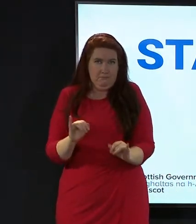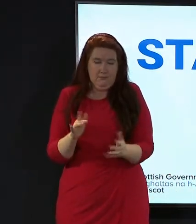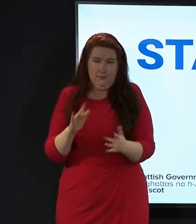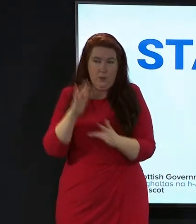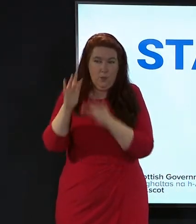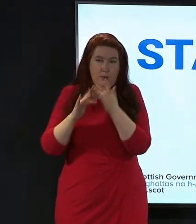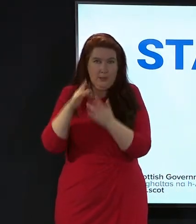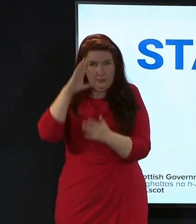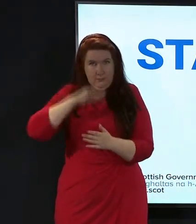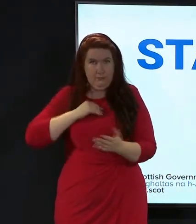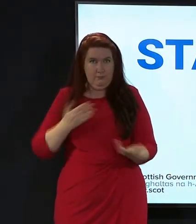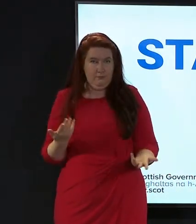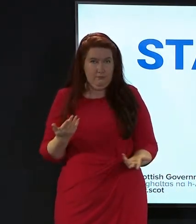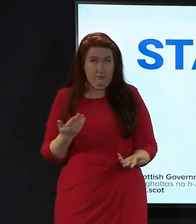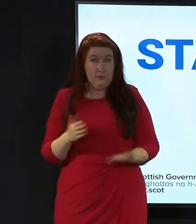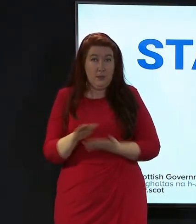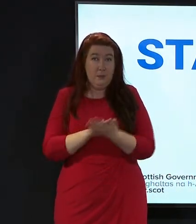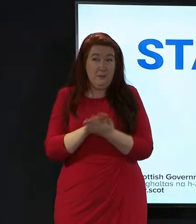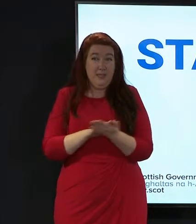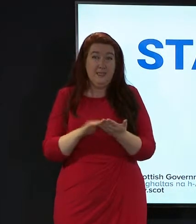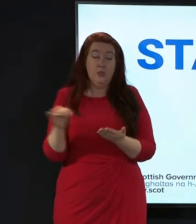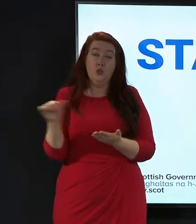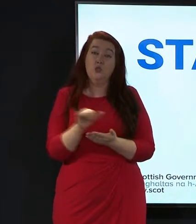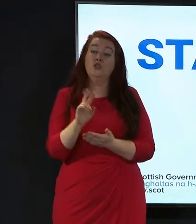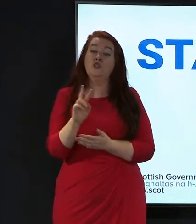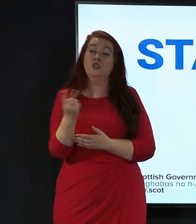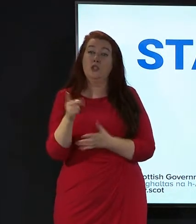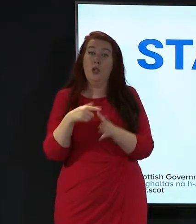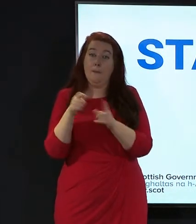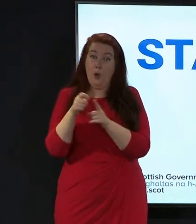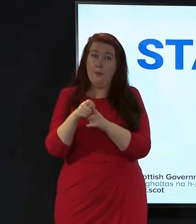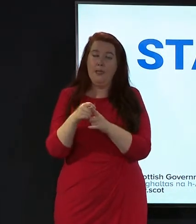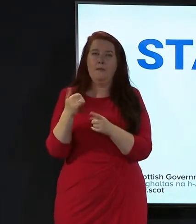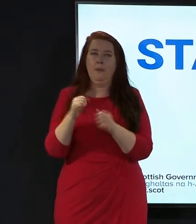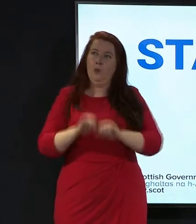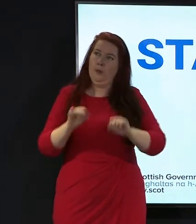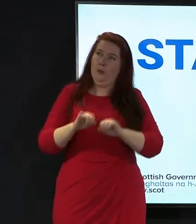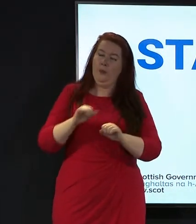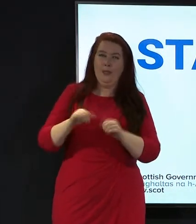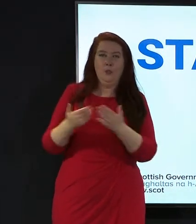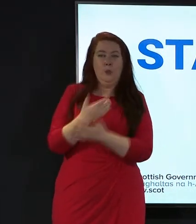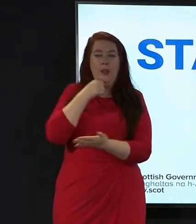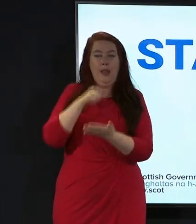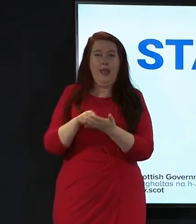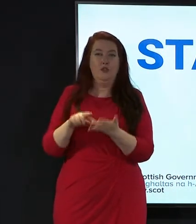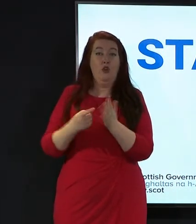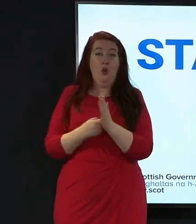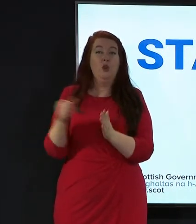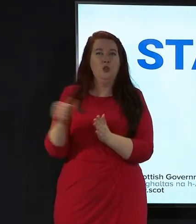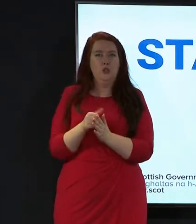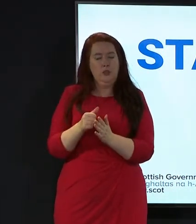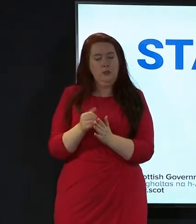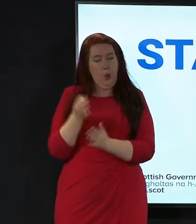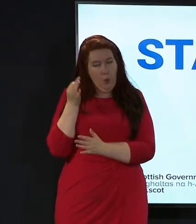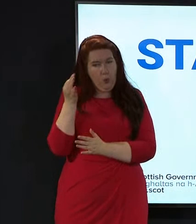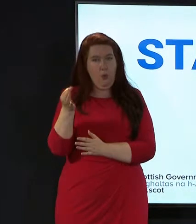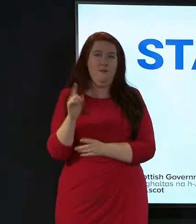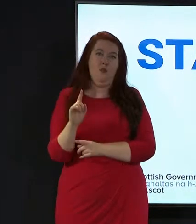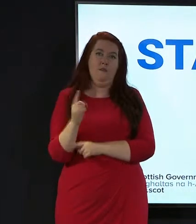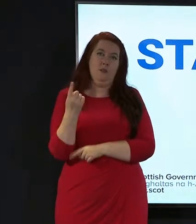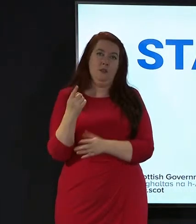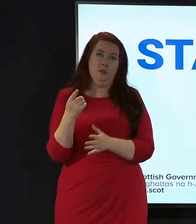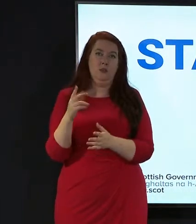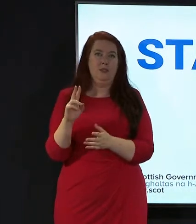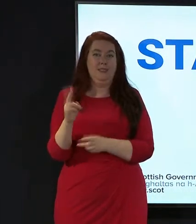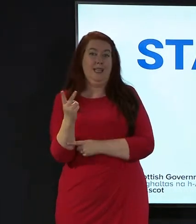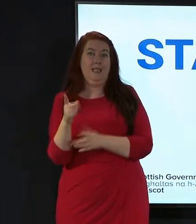that. So should people be rearranging their appointments and waiting for blue letters, or should they now be turning up for second vaccinations? Which